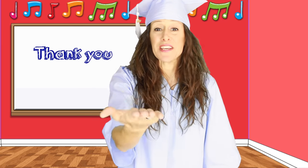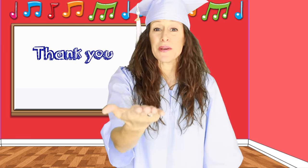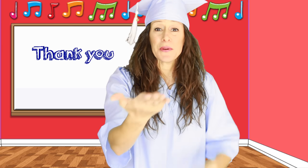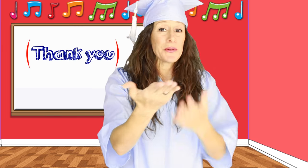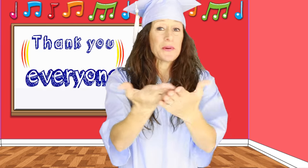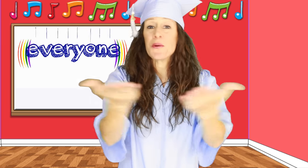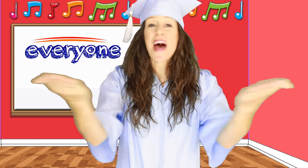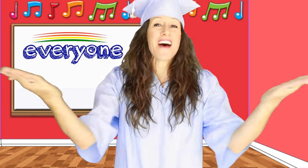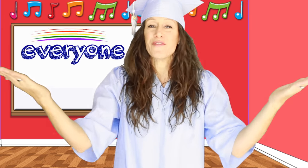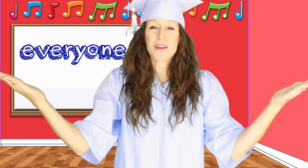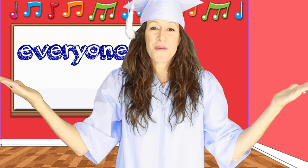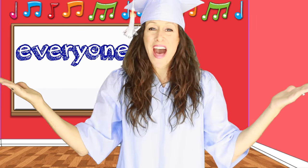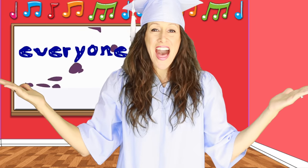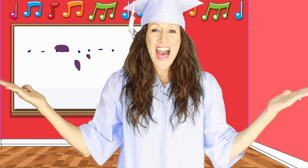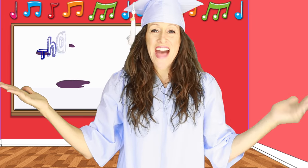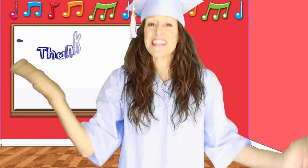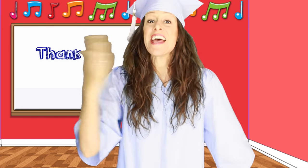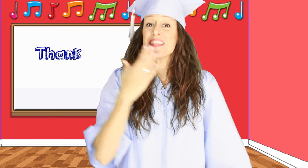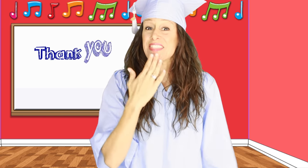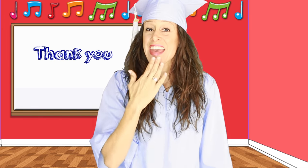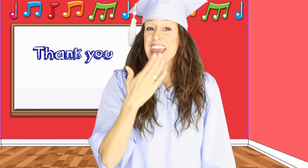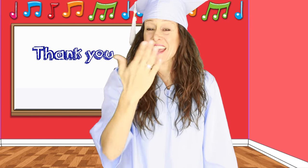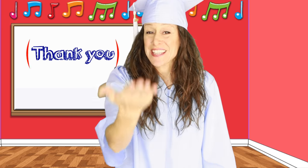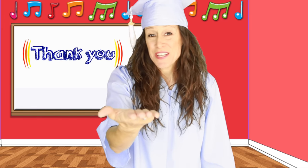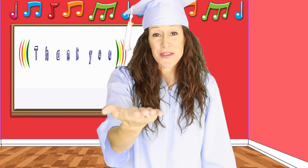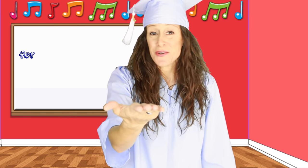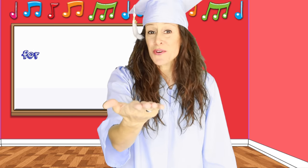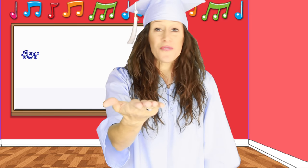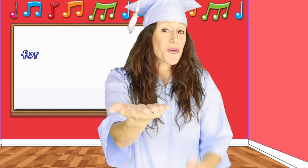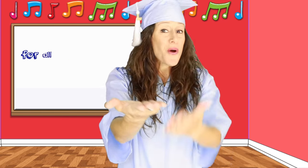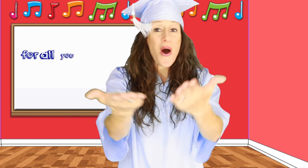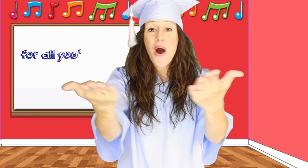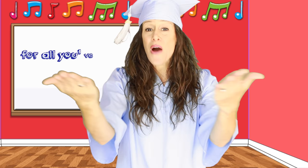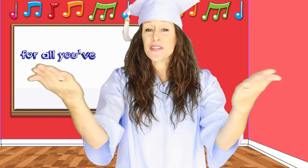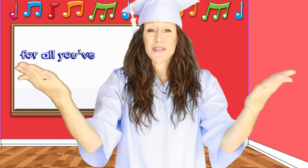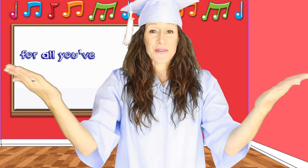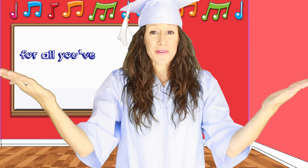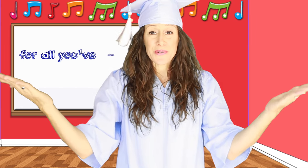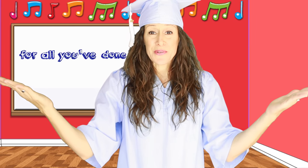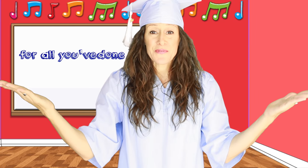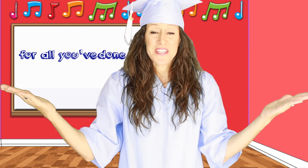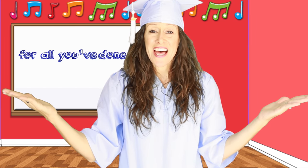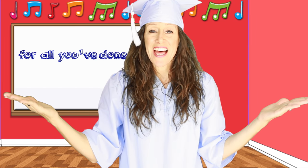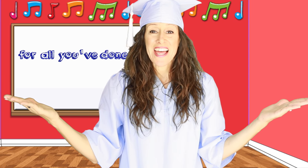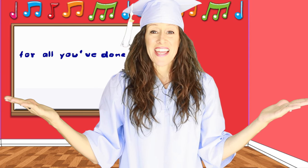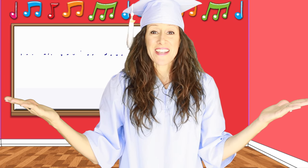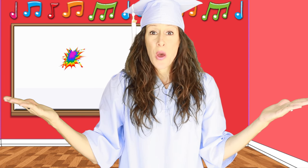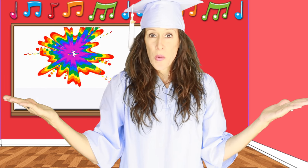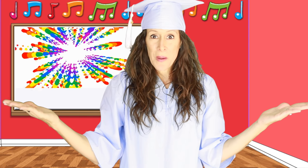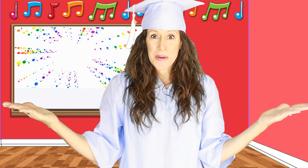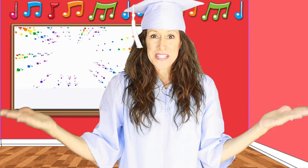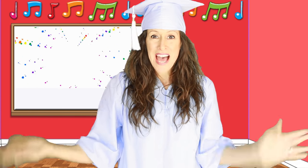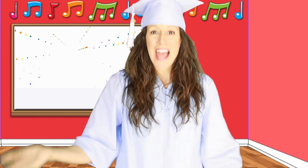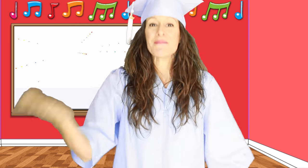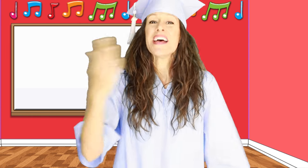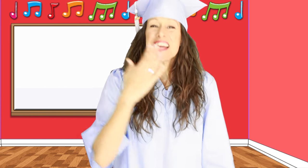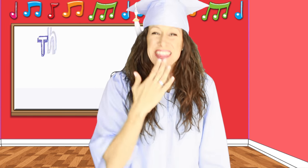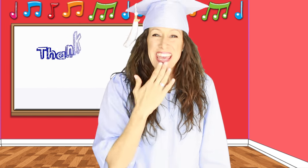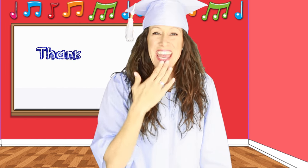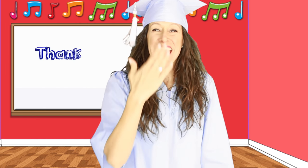you, everyone. Thank you for all you've done. One more time.